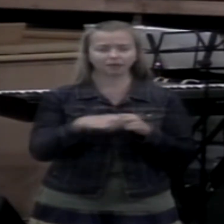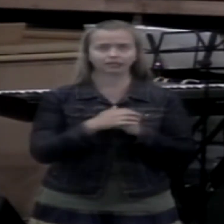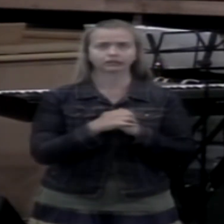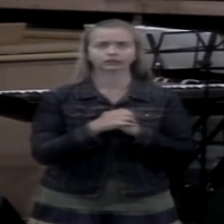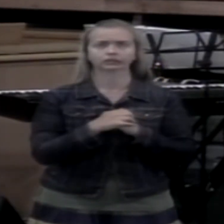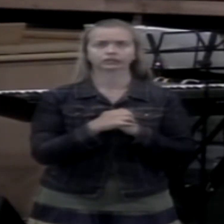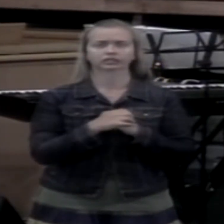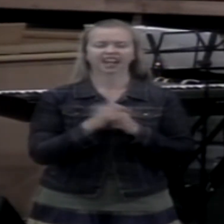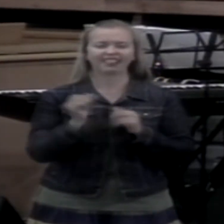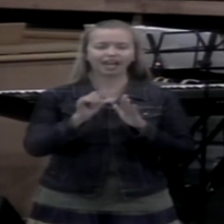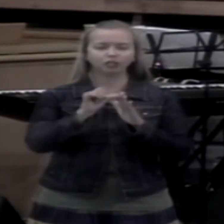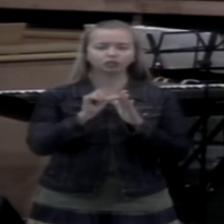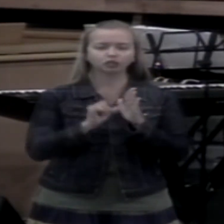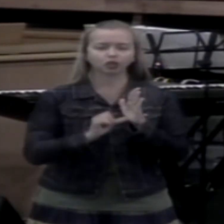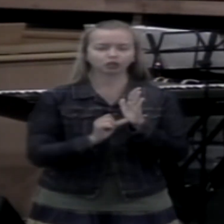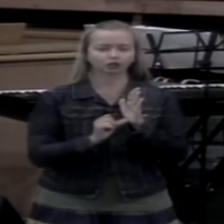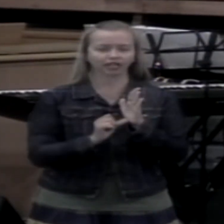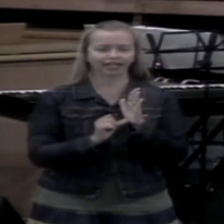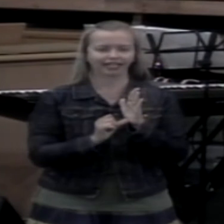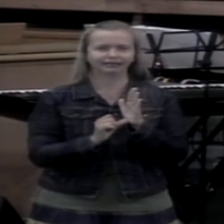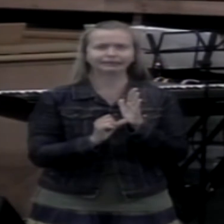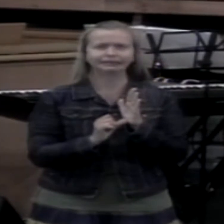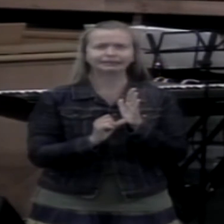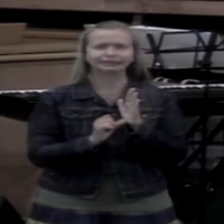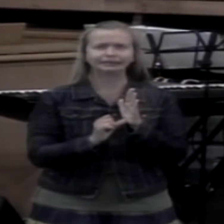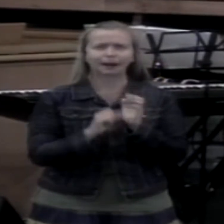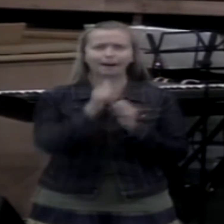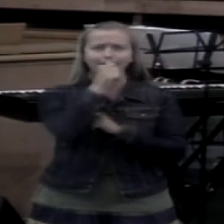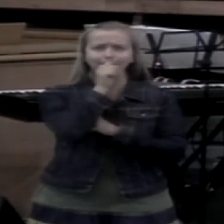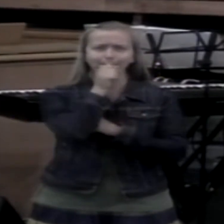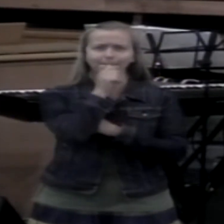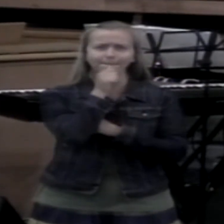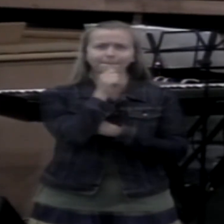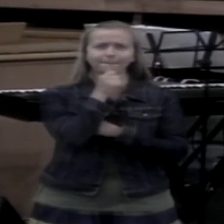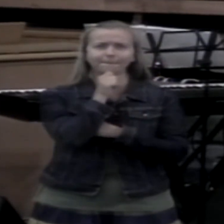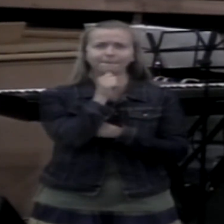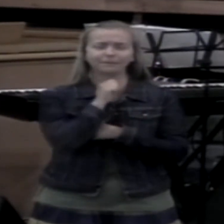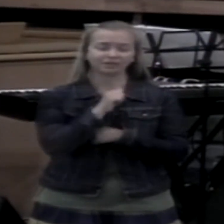be like surgery without being put to sleep. But